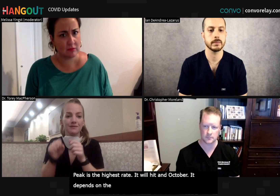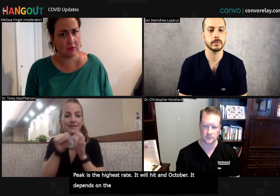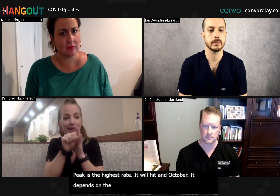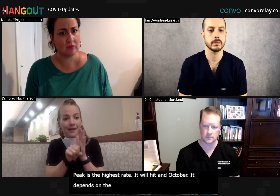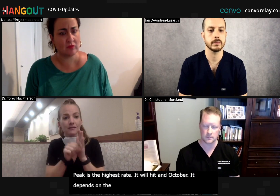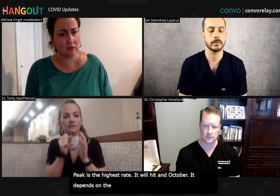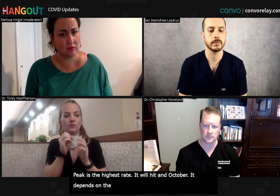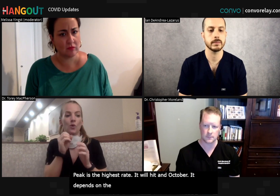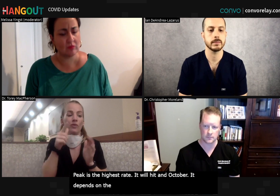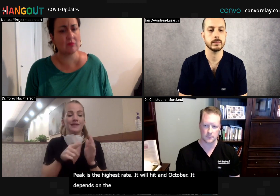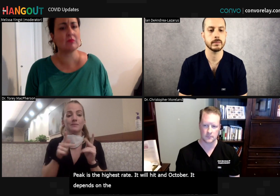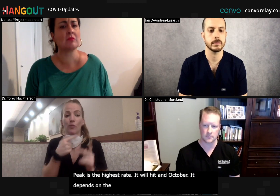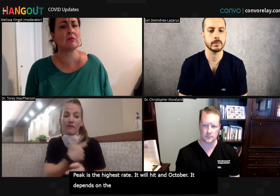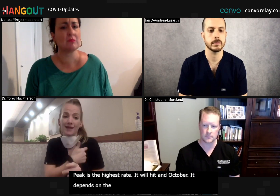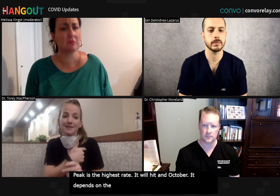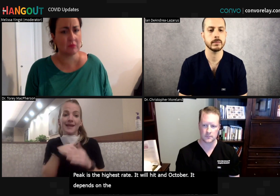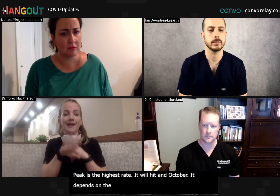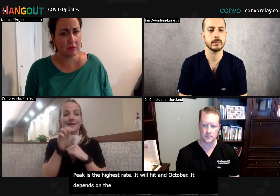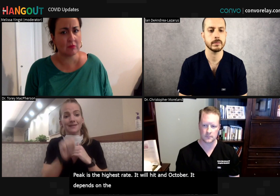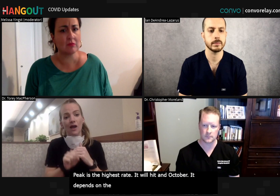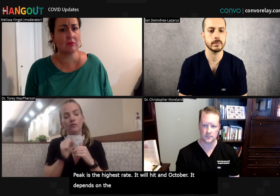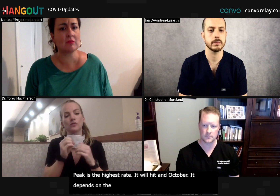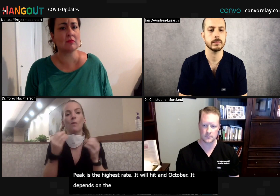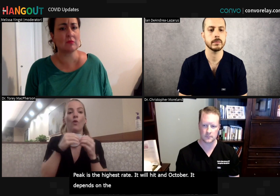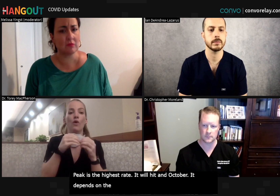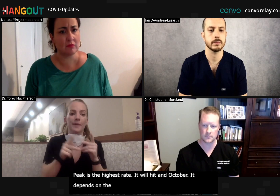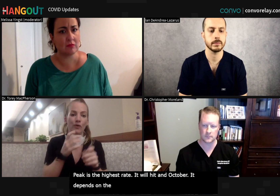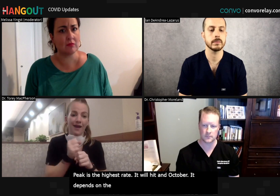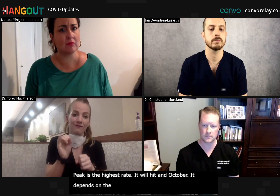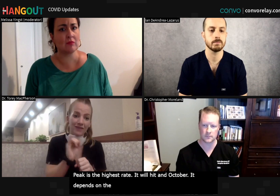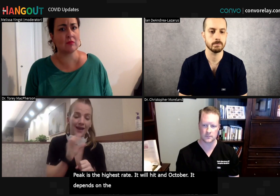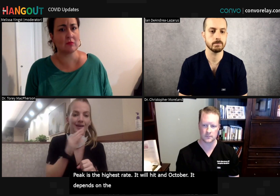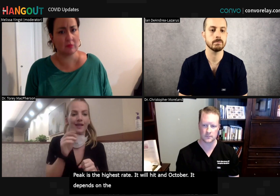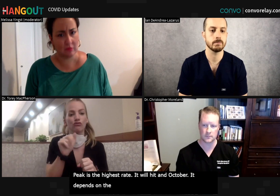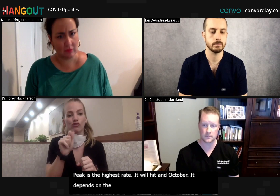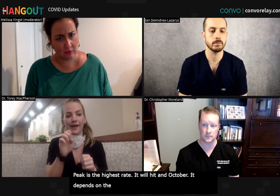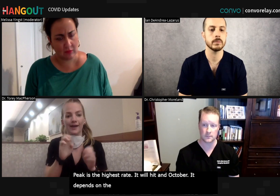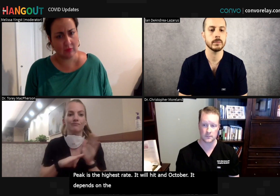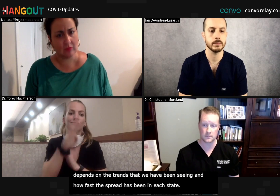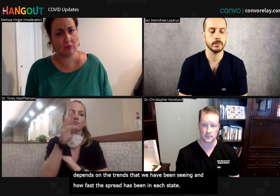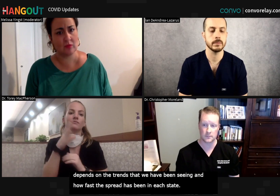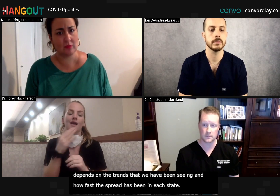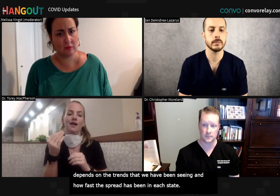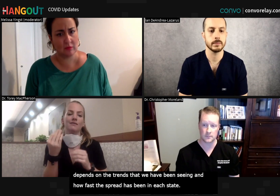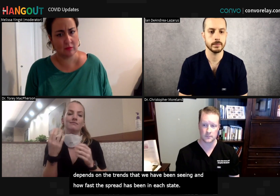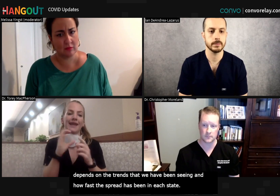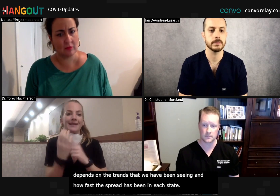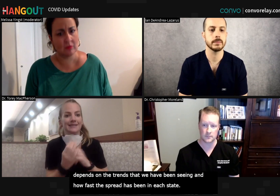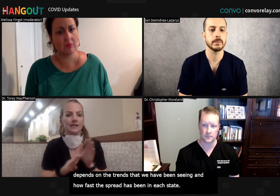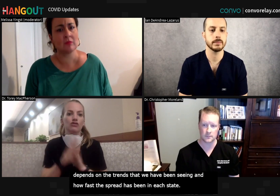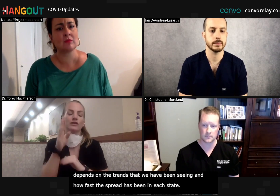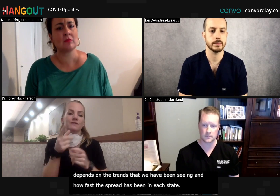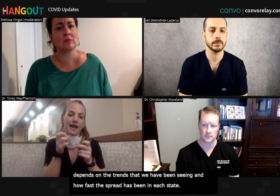fast the spread has been in each state, how many have been vaccinated. The